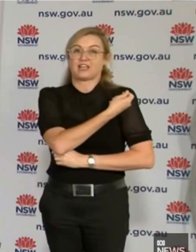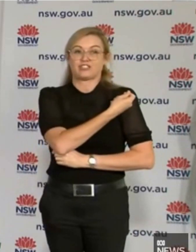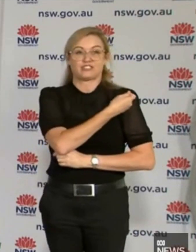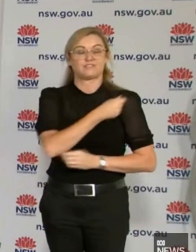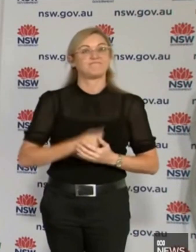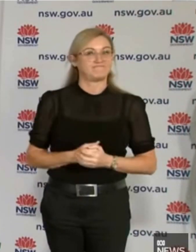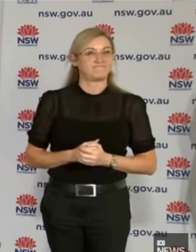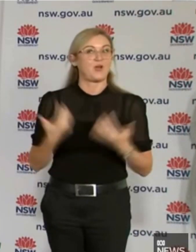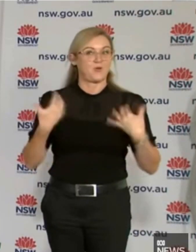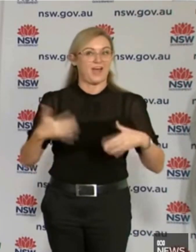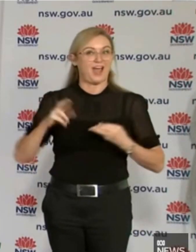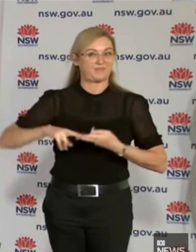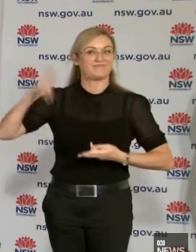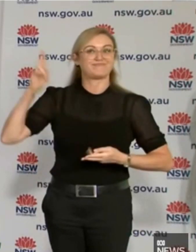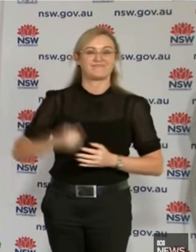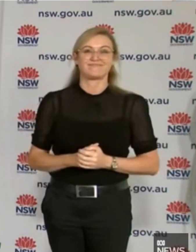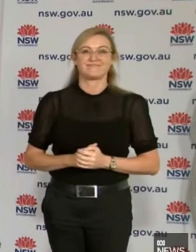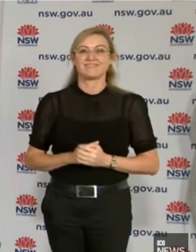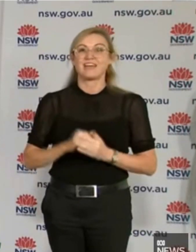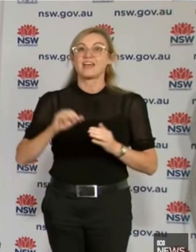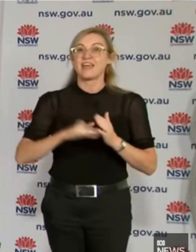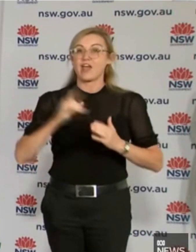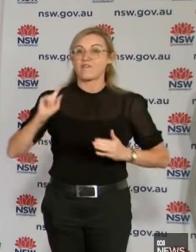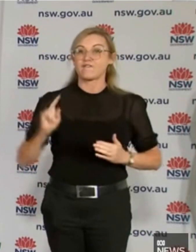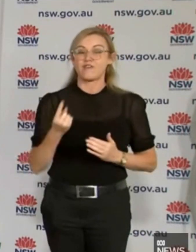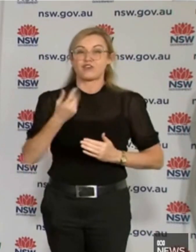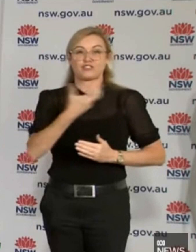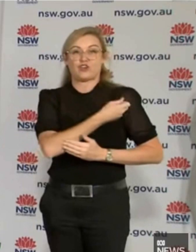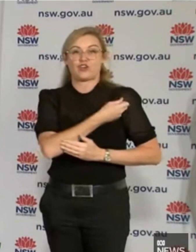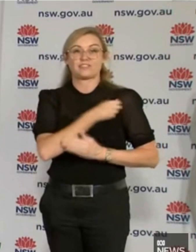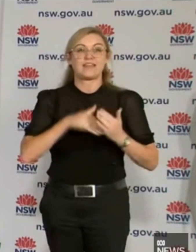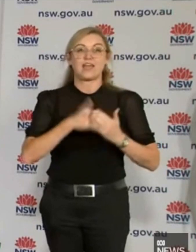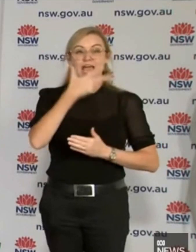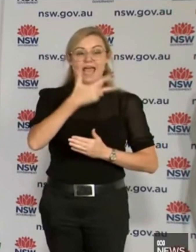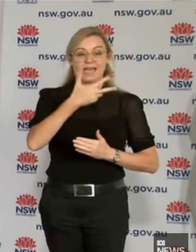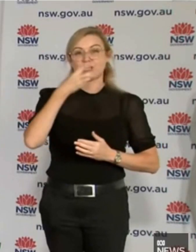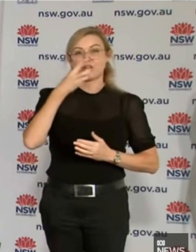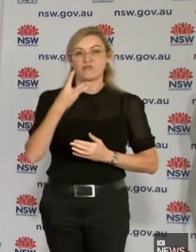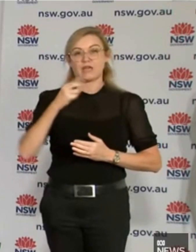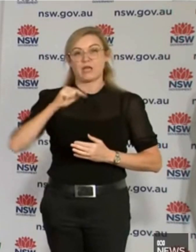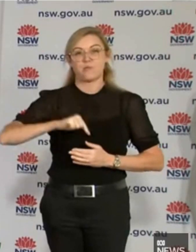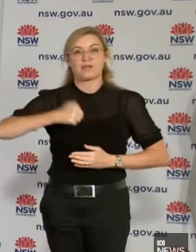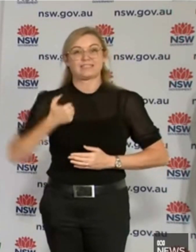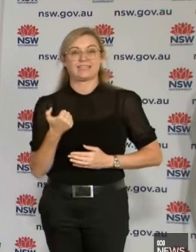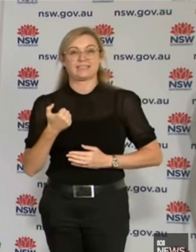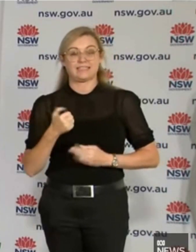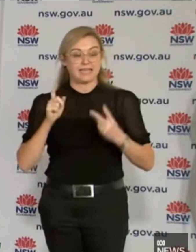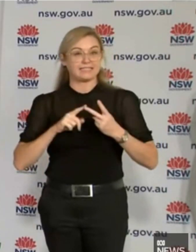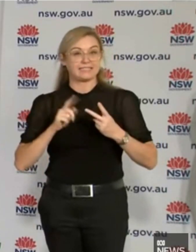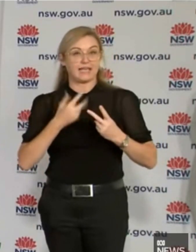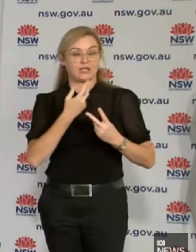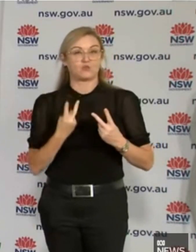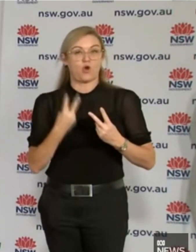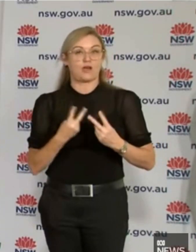along extraordinarily well. First doses are now up to 83.6%. Second doses are sitting at